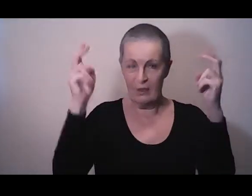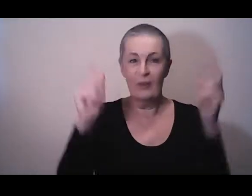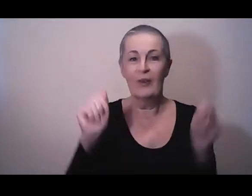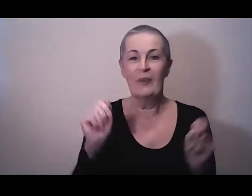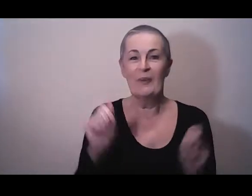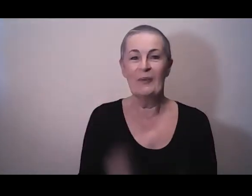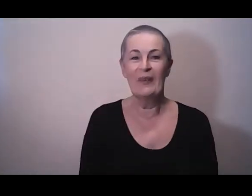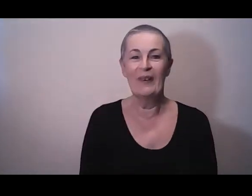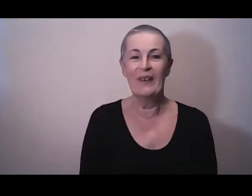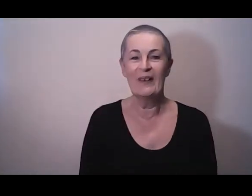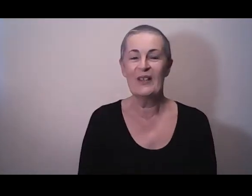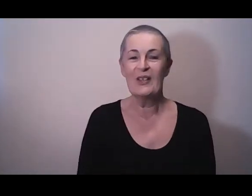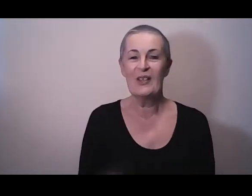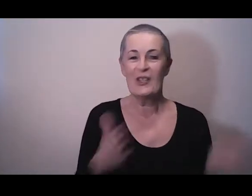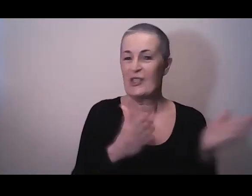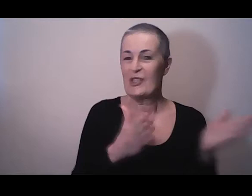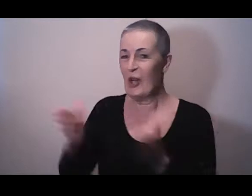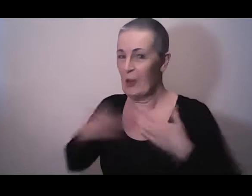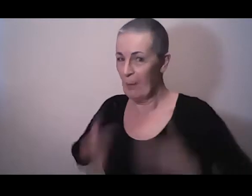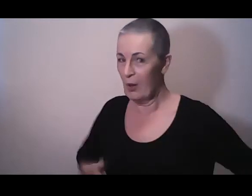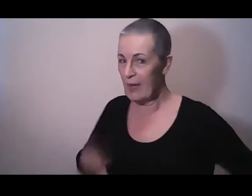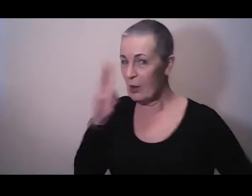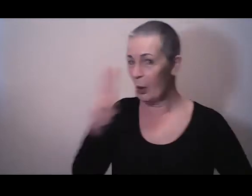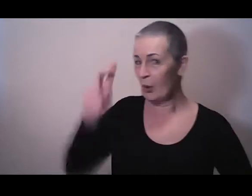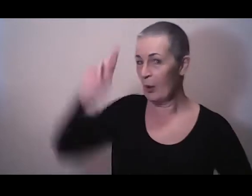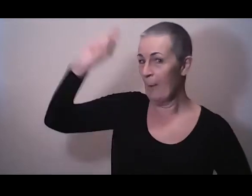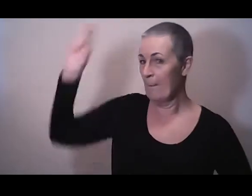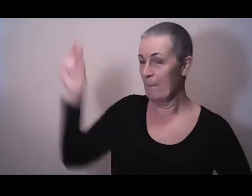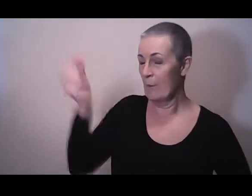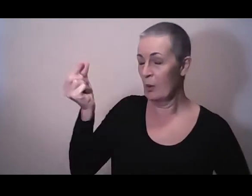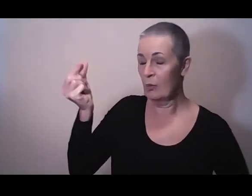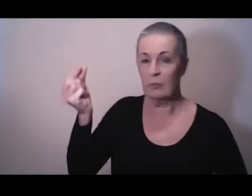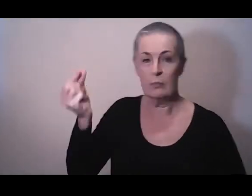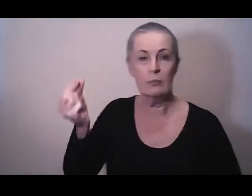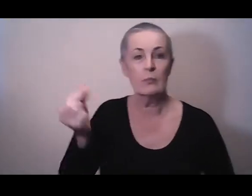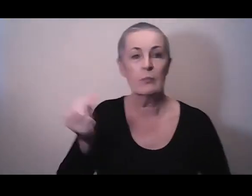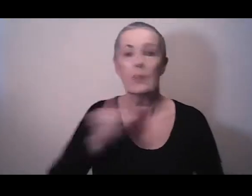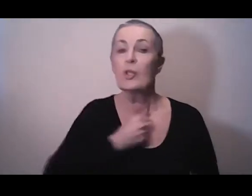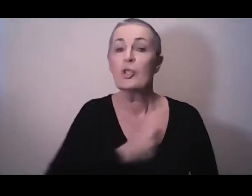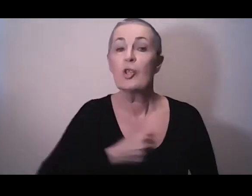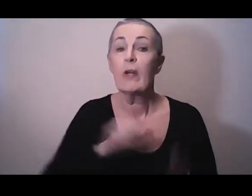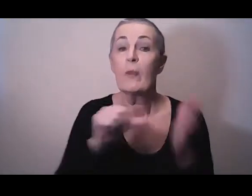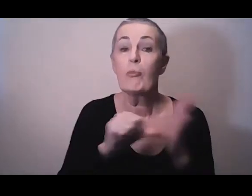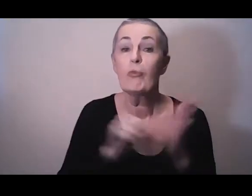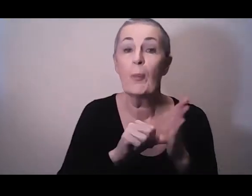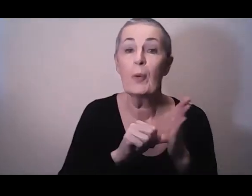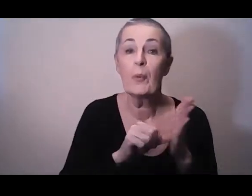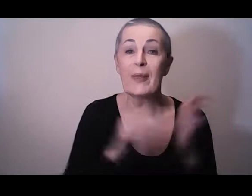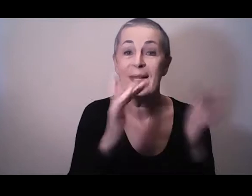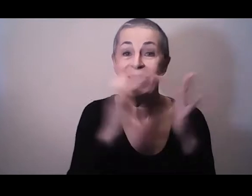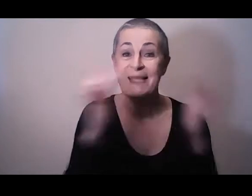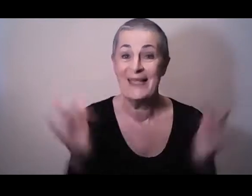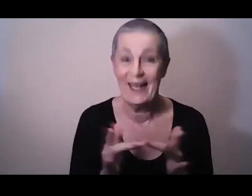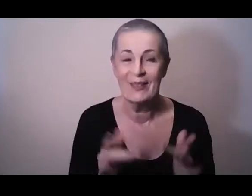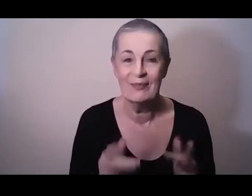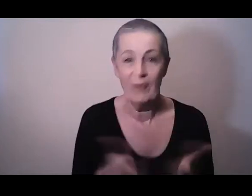this blip, which was with Zoom. So I hope you stayed with me. Turning the body to